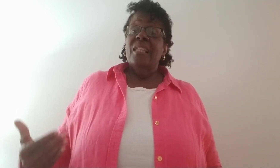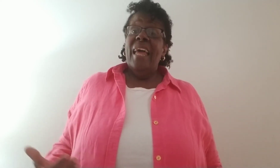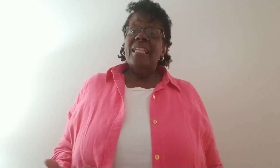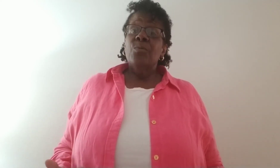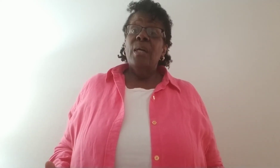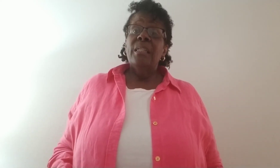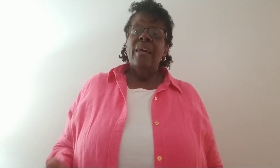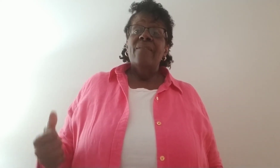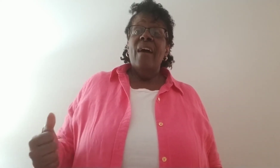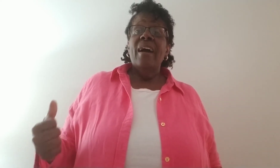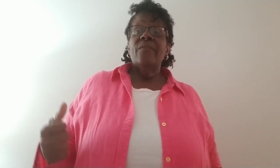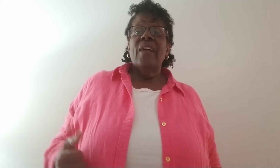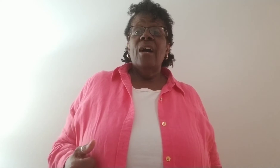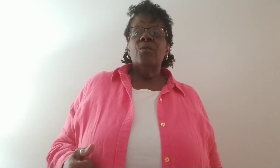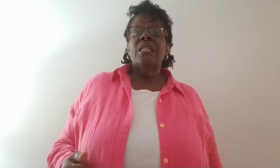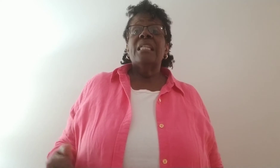last one,